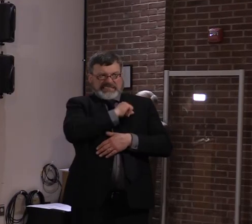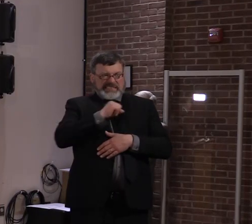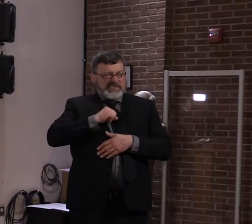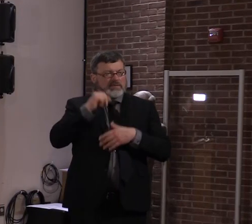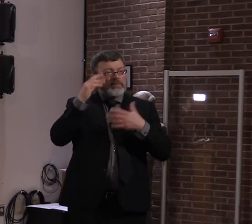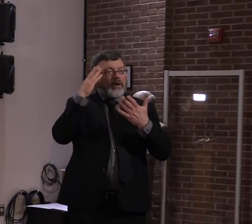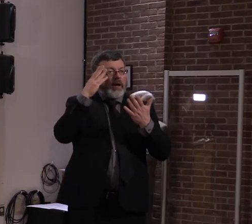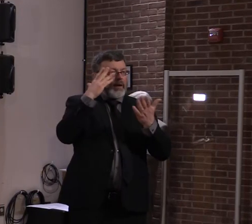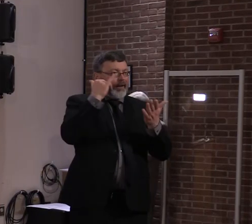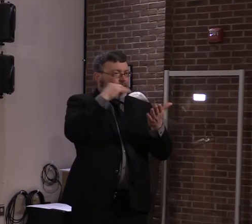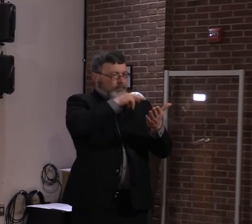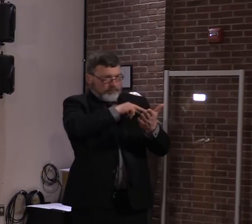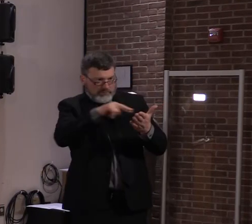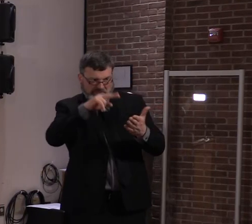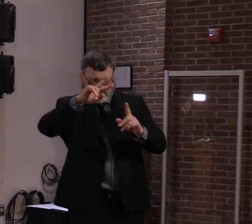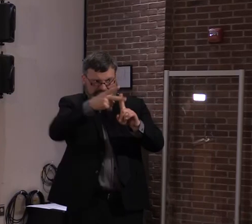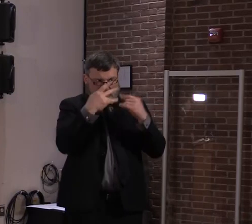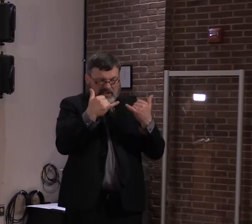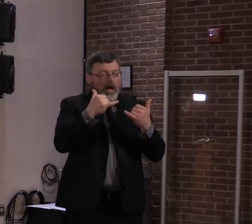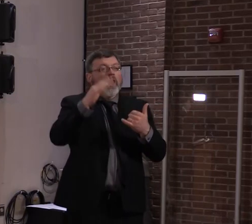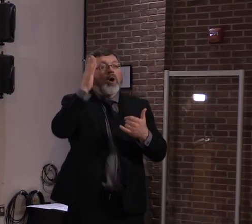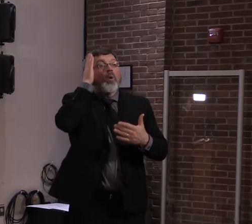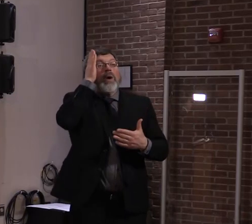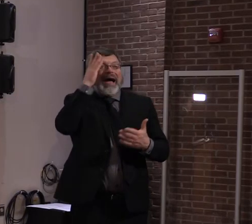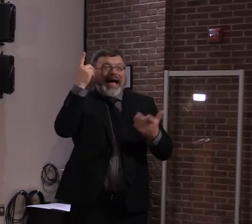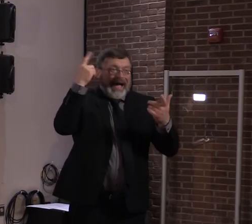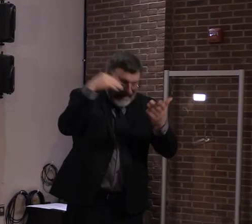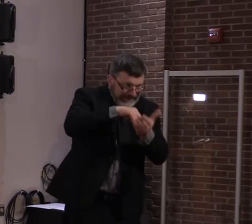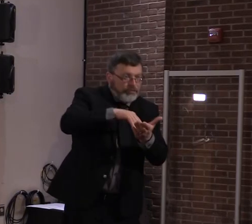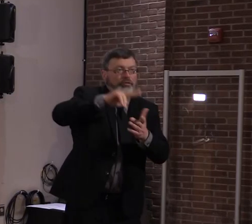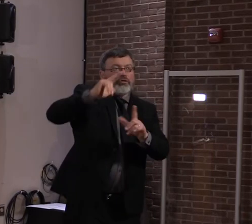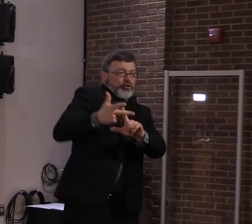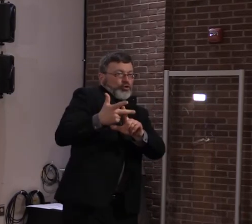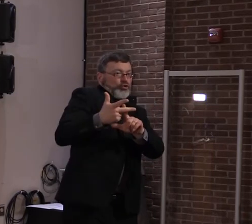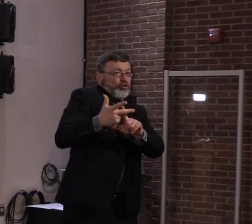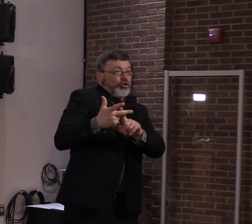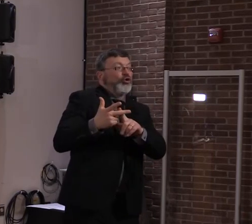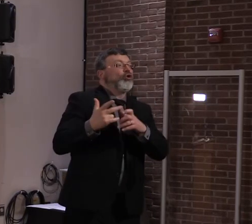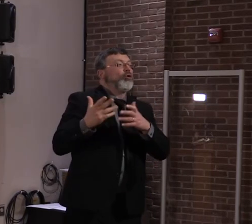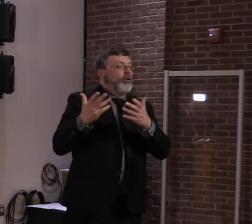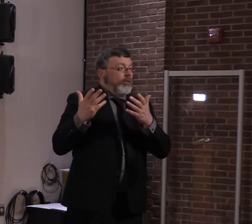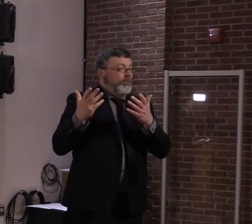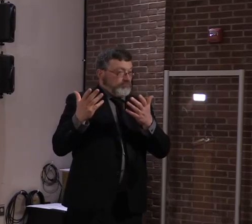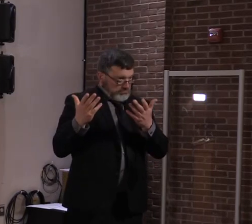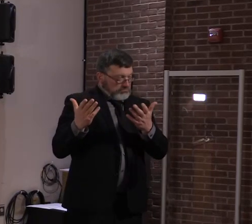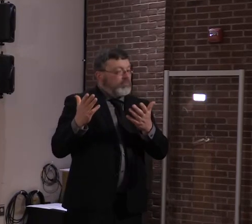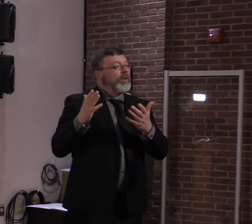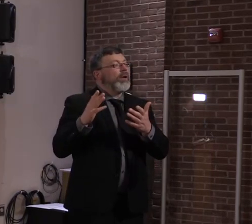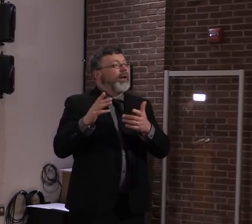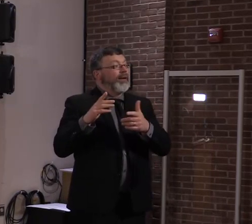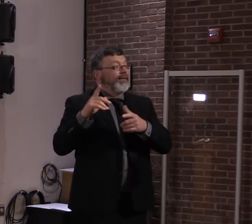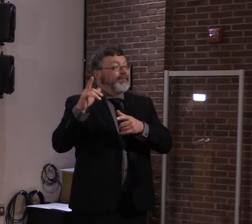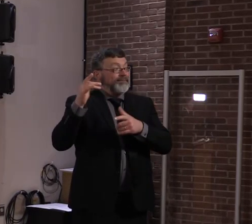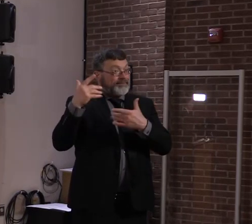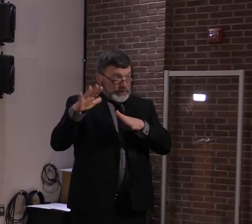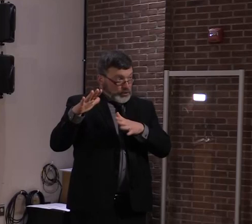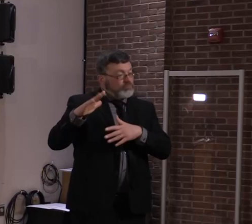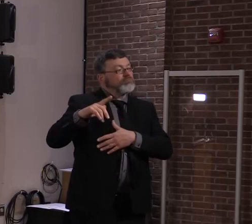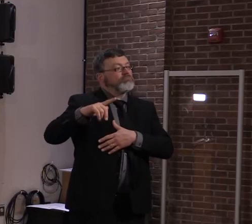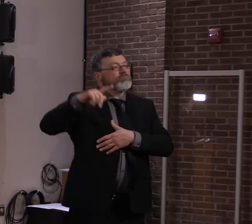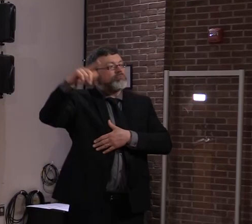different than the House passed bill. I'm sure that ARPA hadn't passed when they put